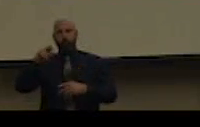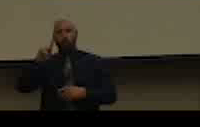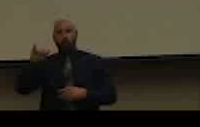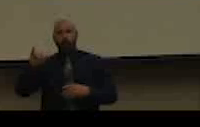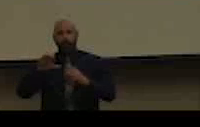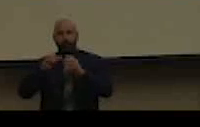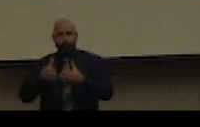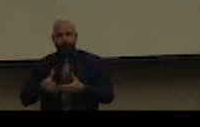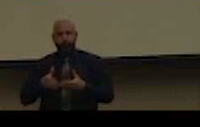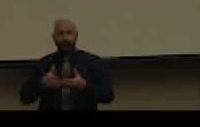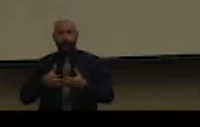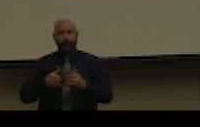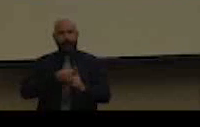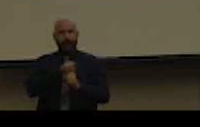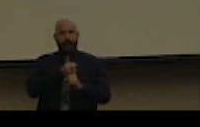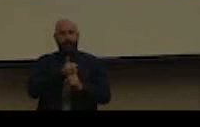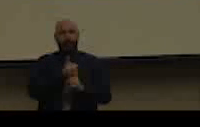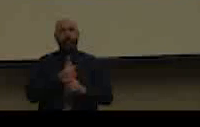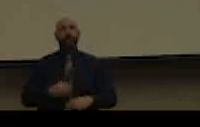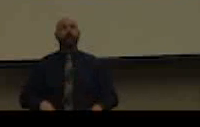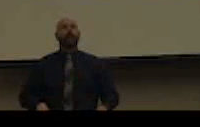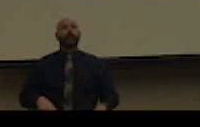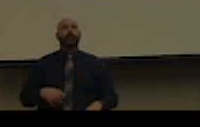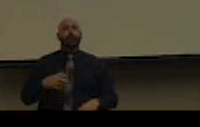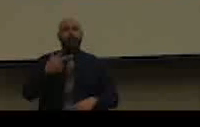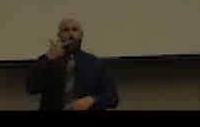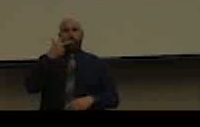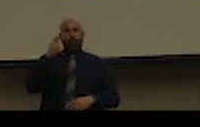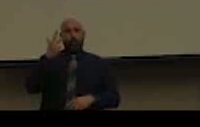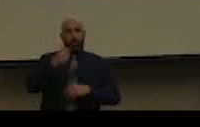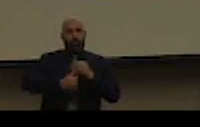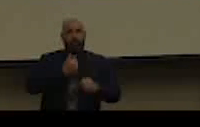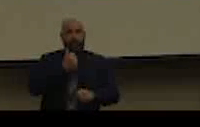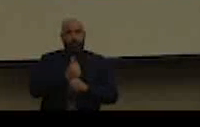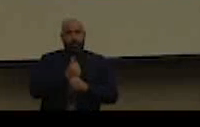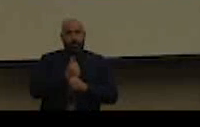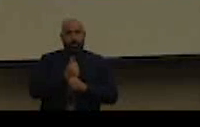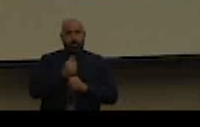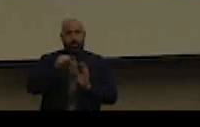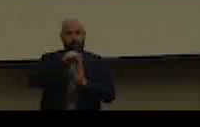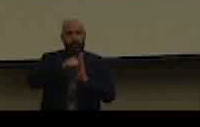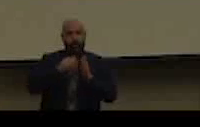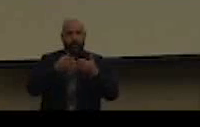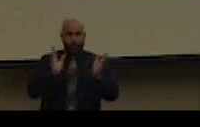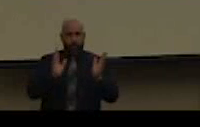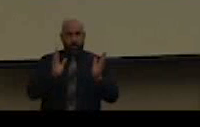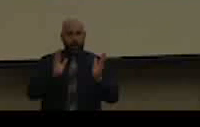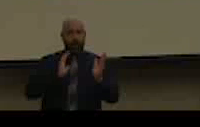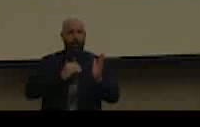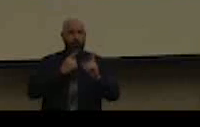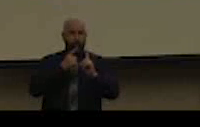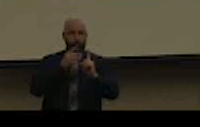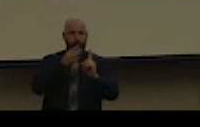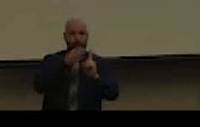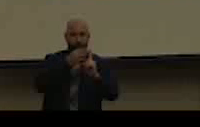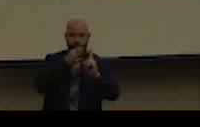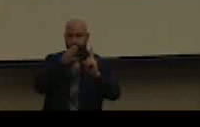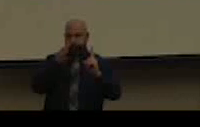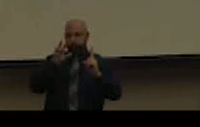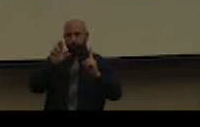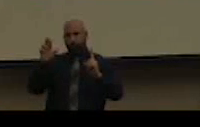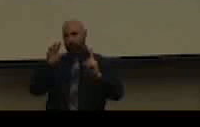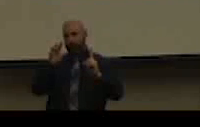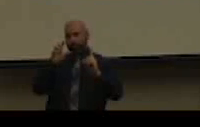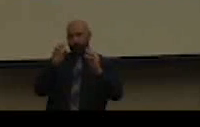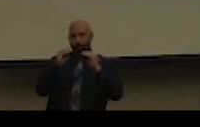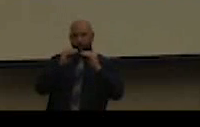results statewide. The goal, of course, is to get further to the right on this chart. And we have seen the percentage